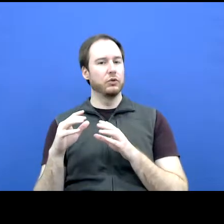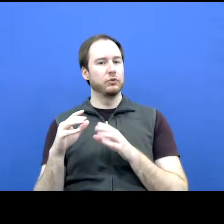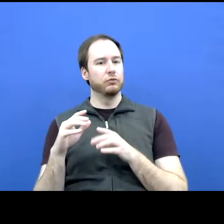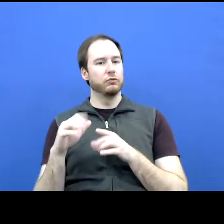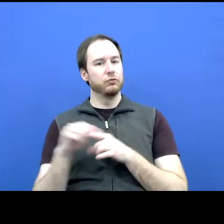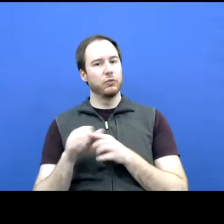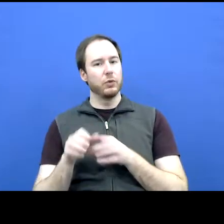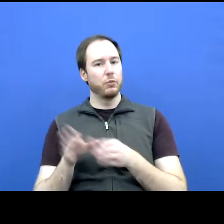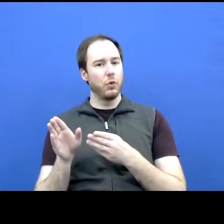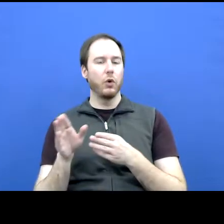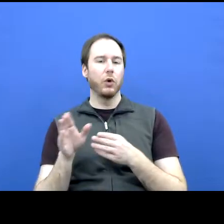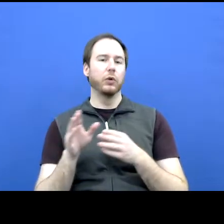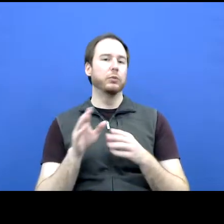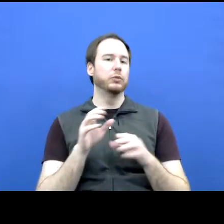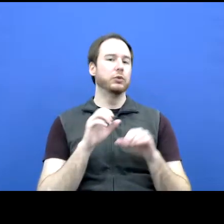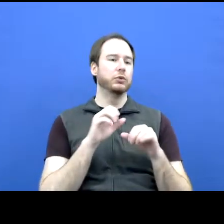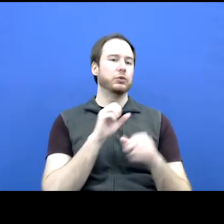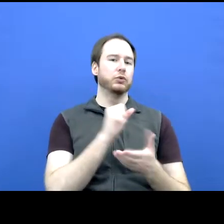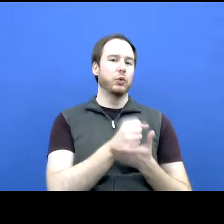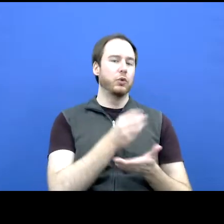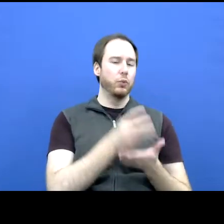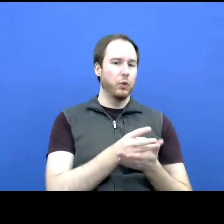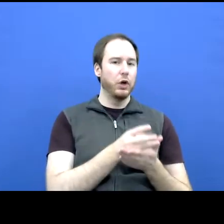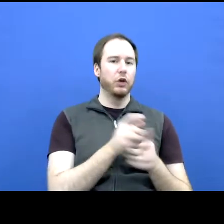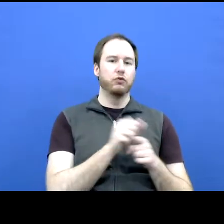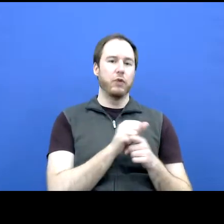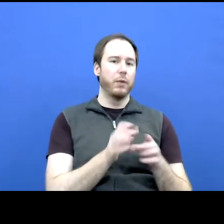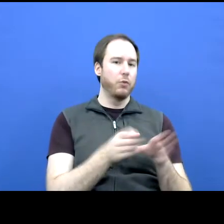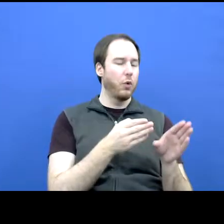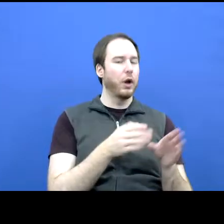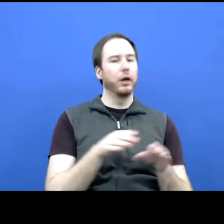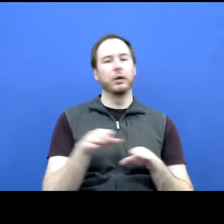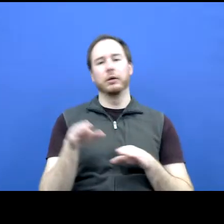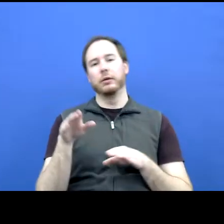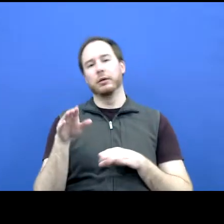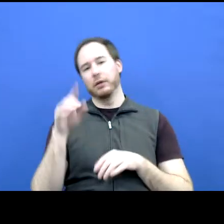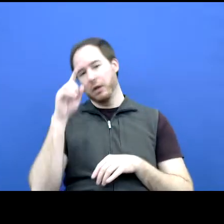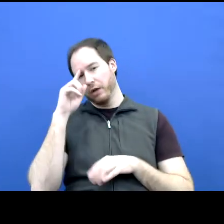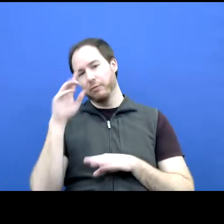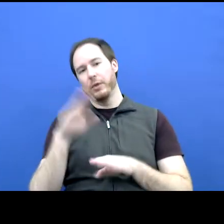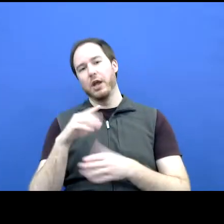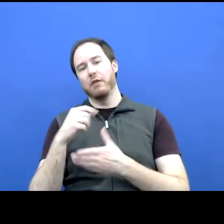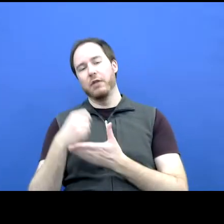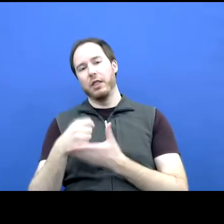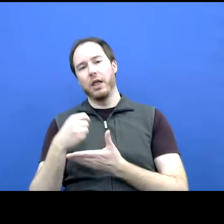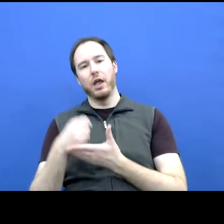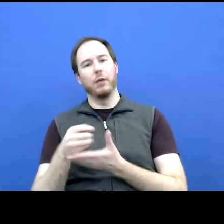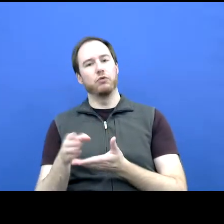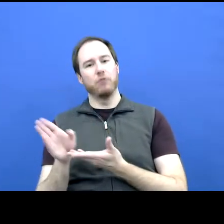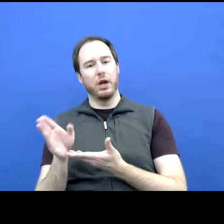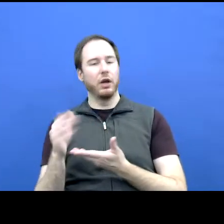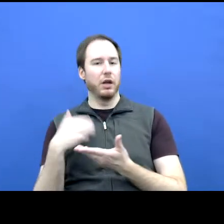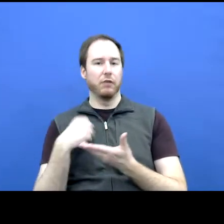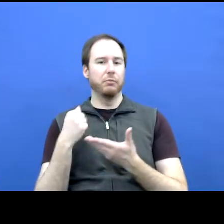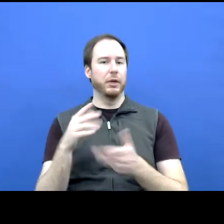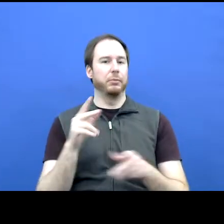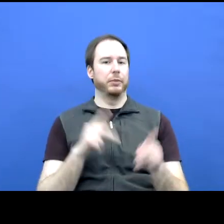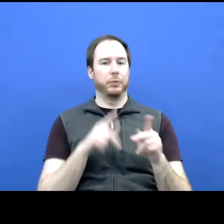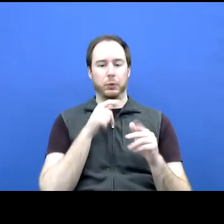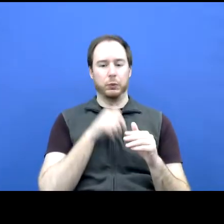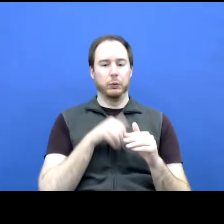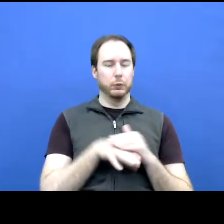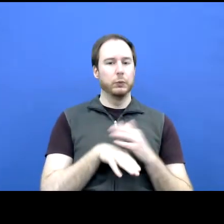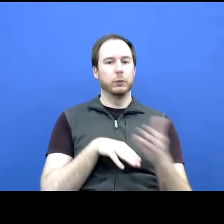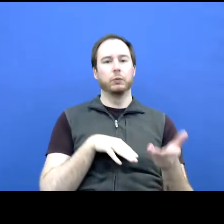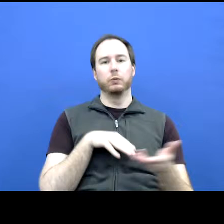training program, a behavior therapy training. We have many, many people who, through the generosity